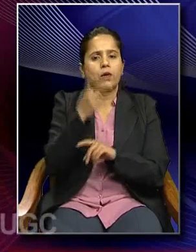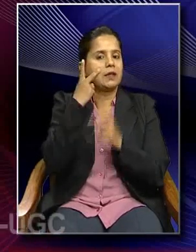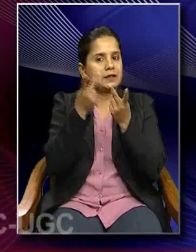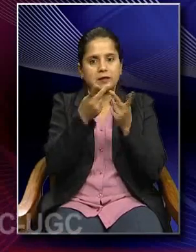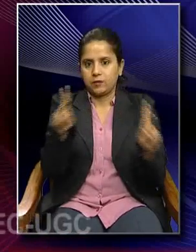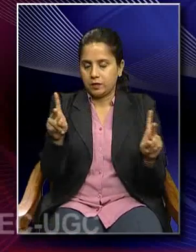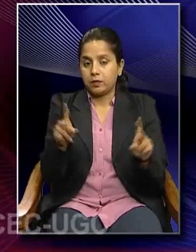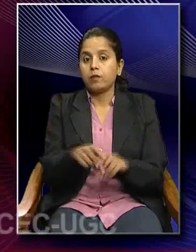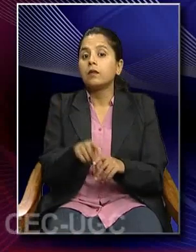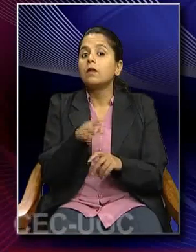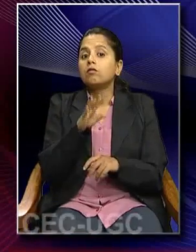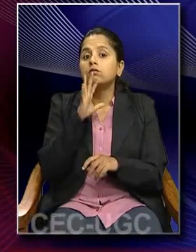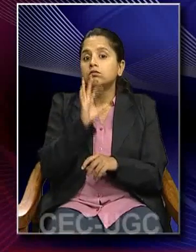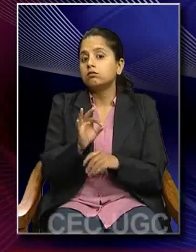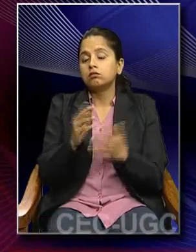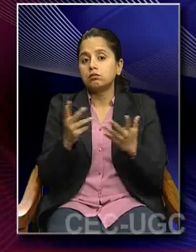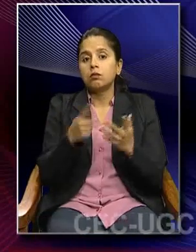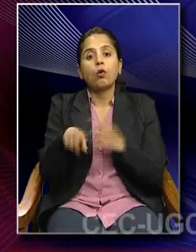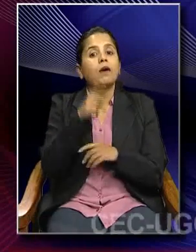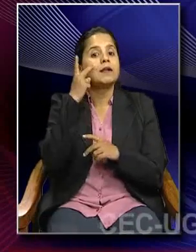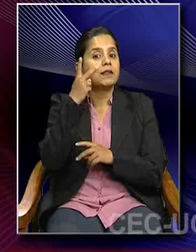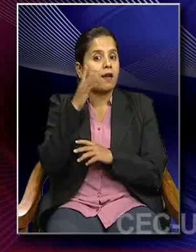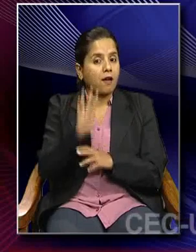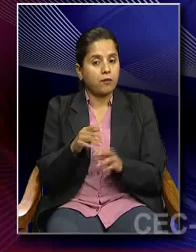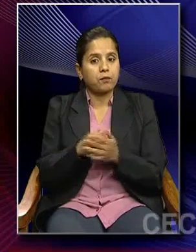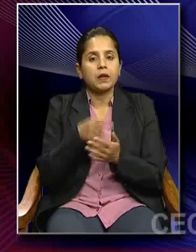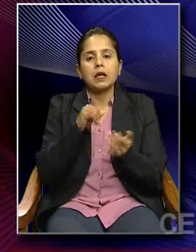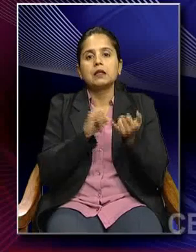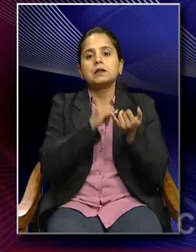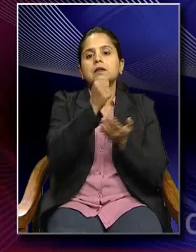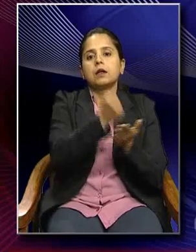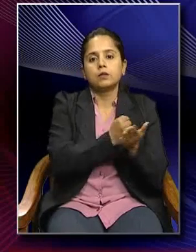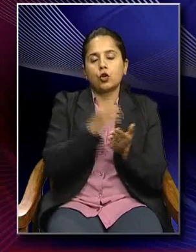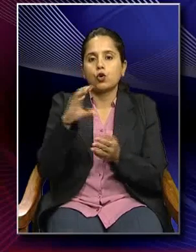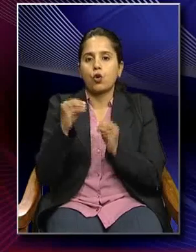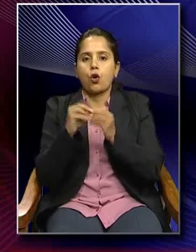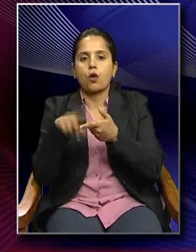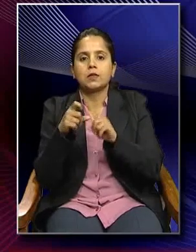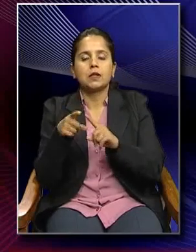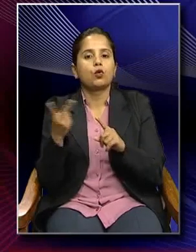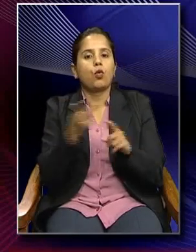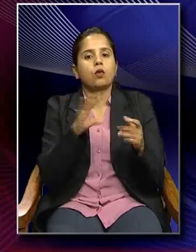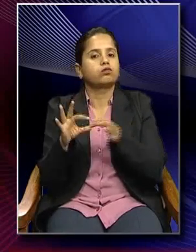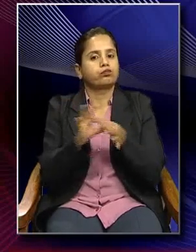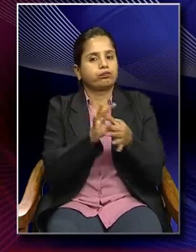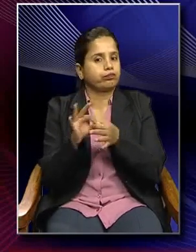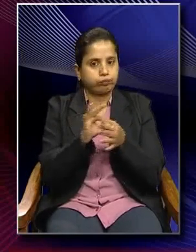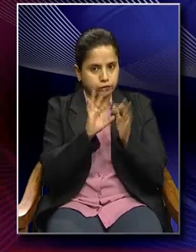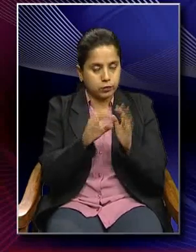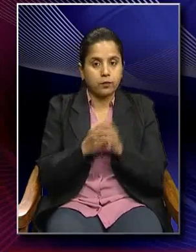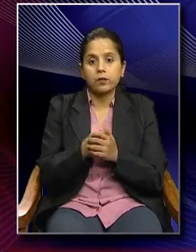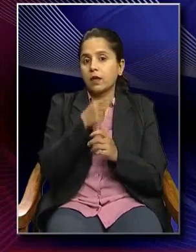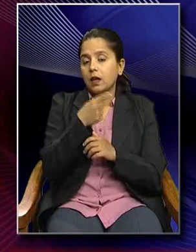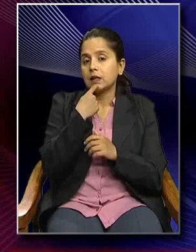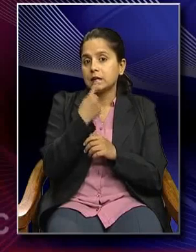In fact, they are seen as subject and the object relationship, where